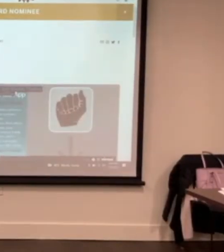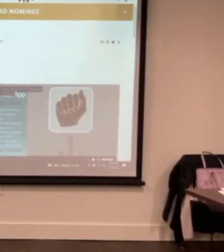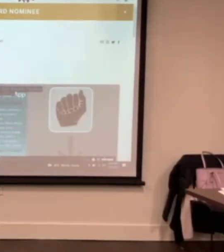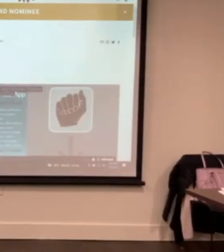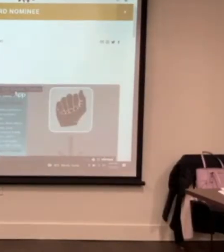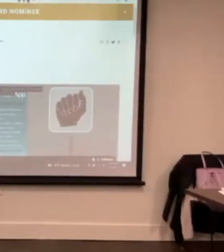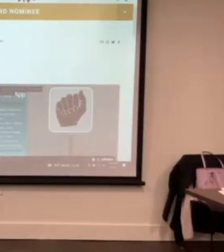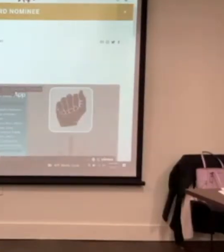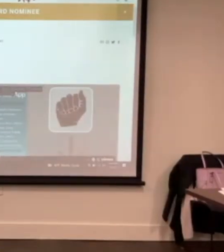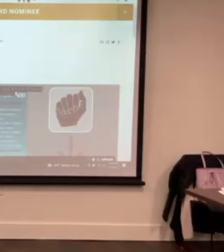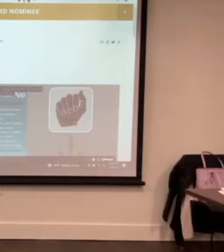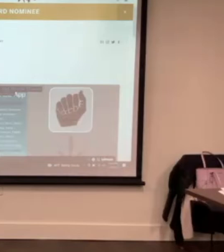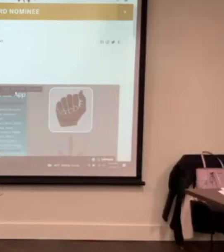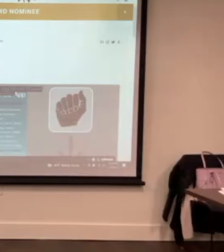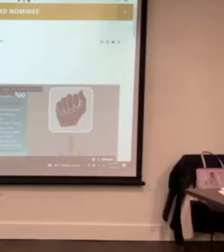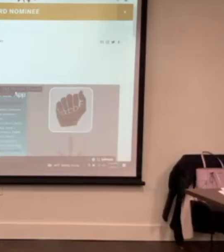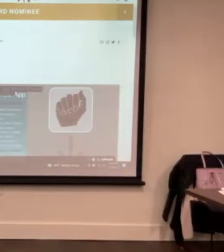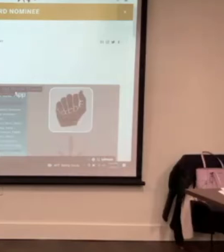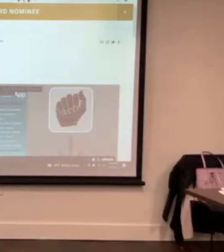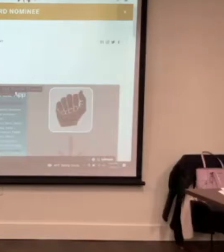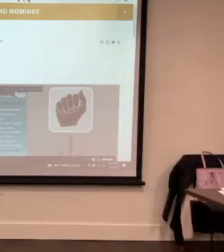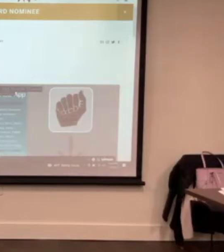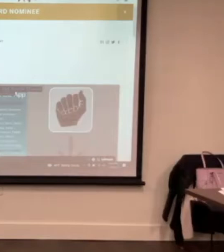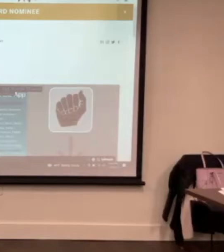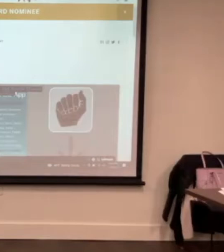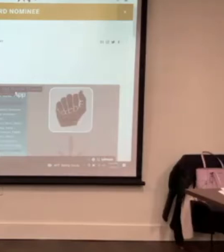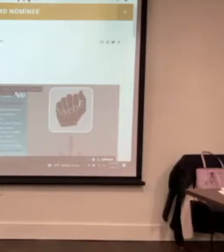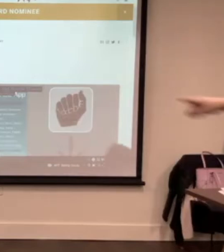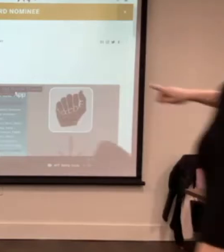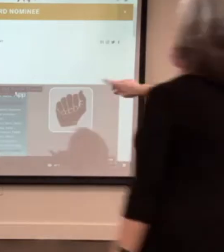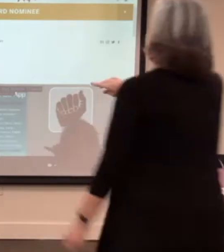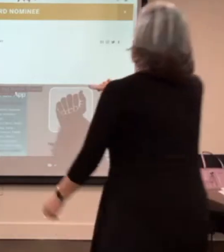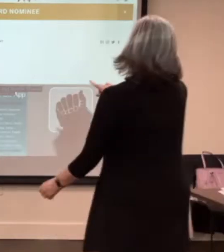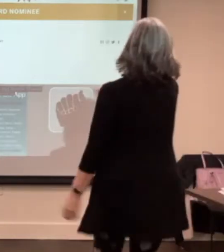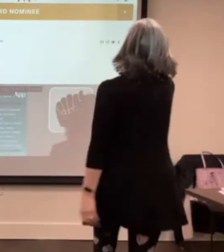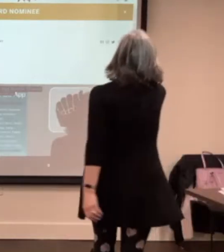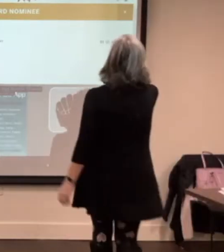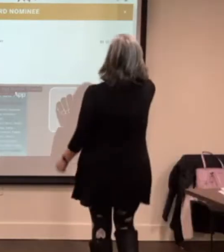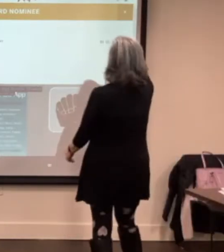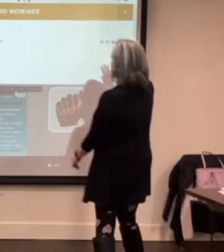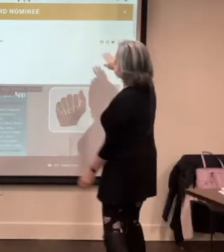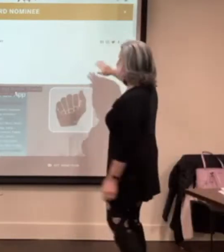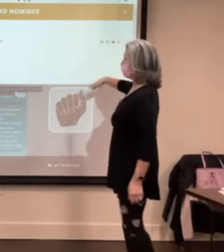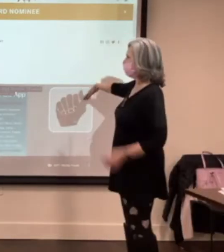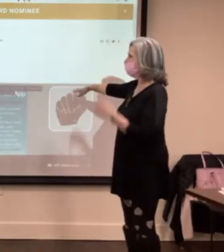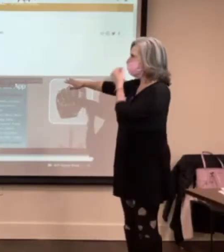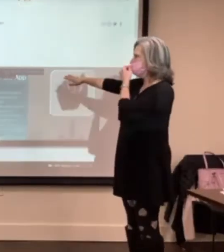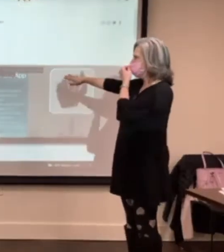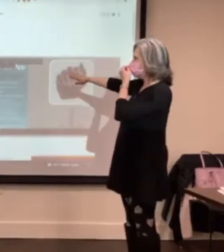but I'll let you see it. So basically I have categories and you can pass it around. I don't know if we can scroll through the site. So this is basically